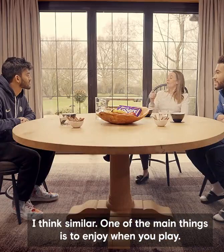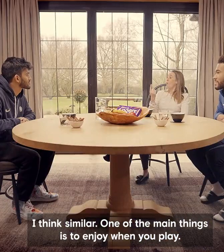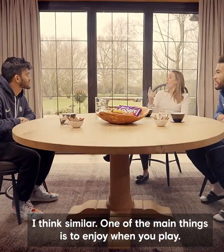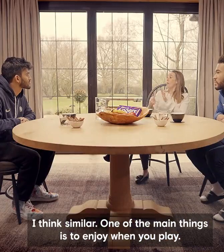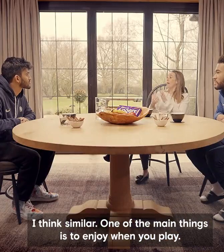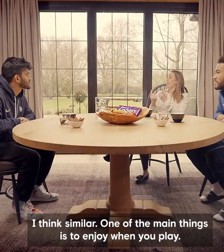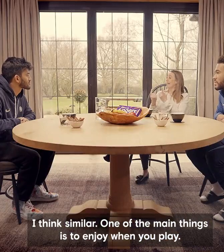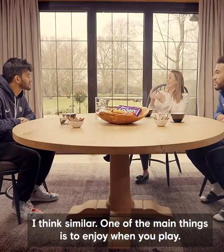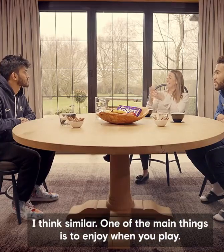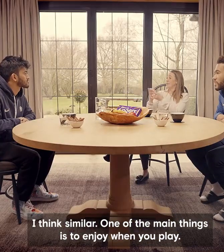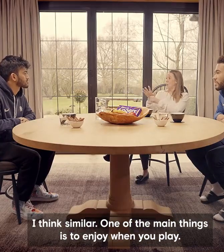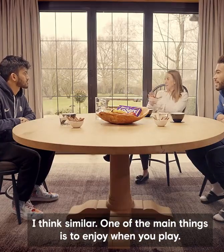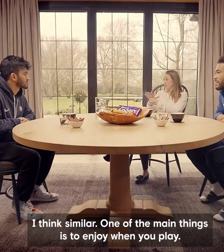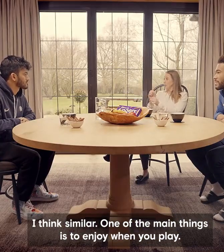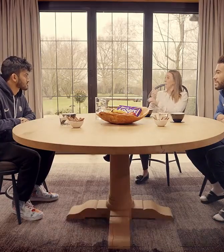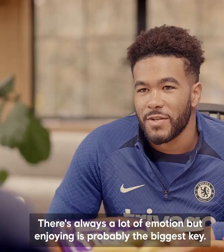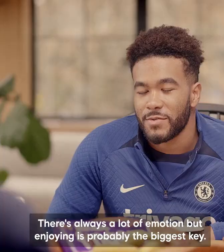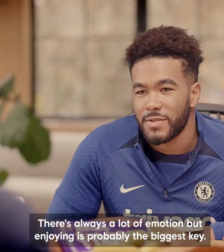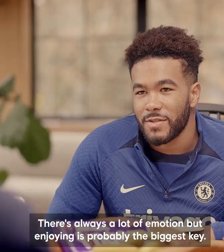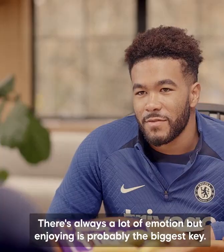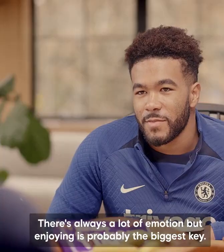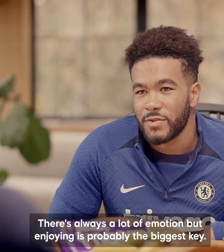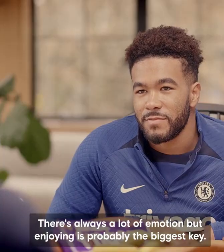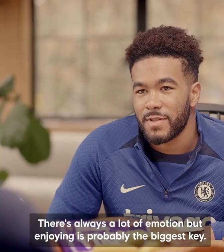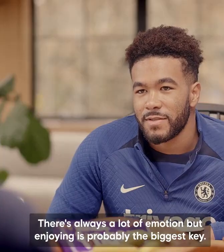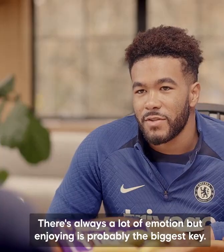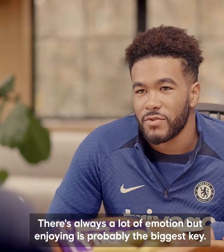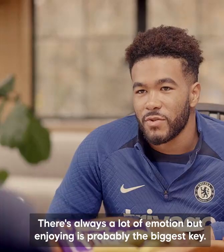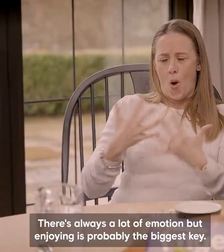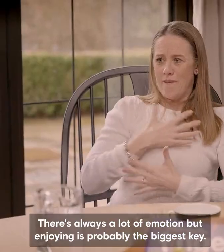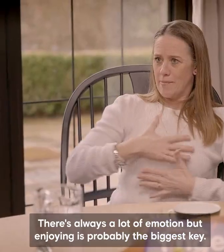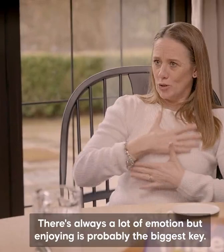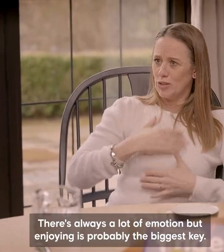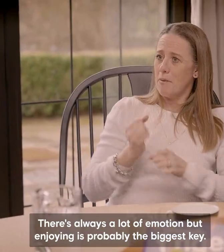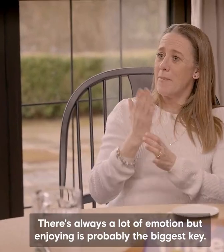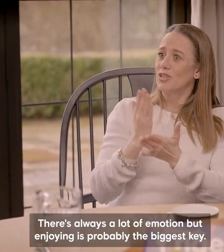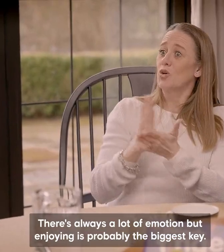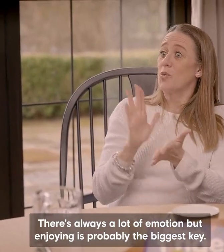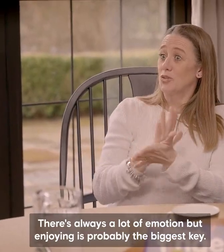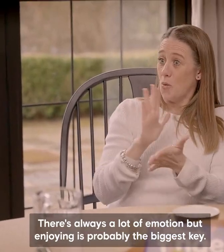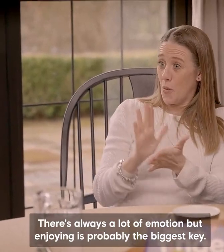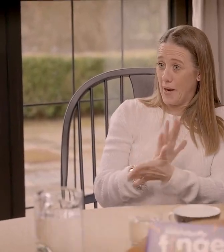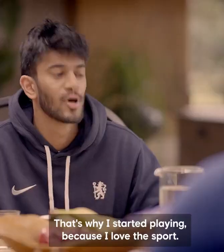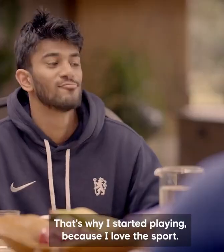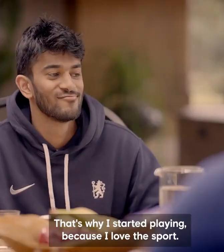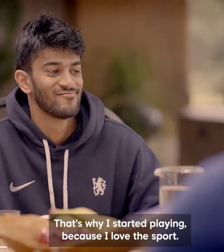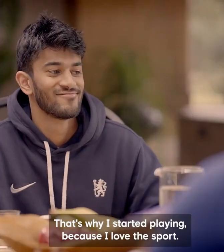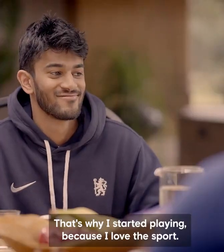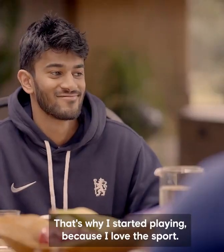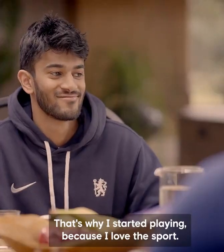is to enjoy when you play. You know, there's always a lot of emotion, but, you know, enjoying is probably the biggest key. That's why I started playing, because